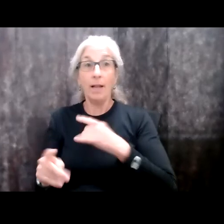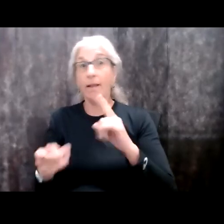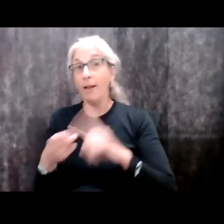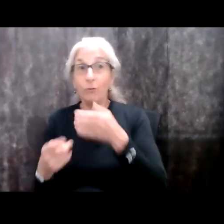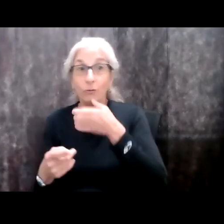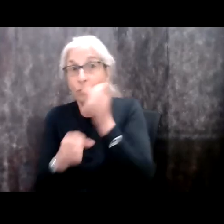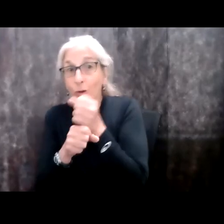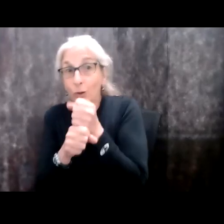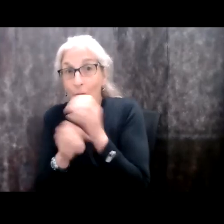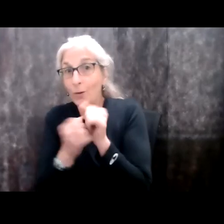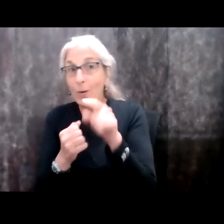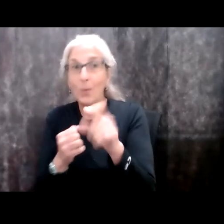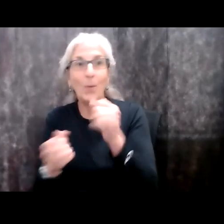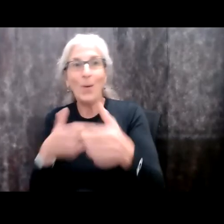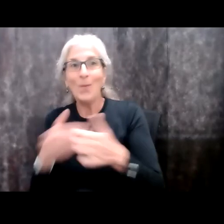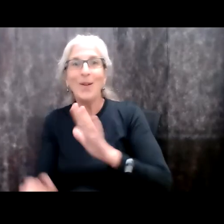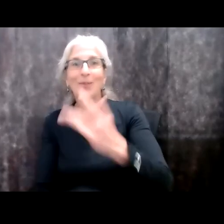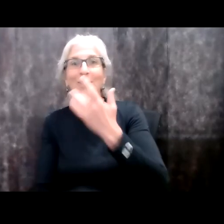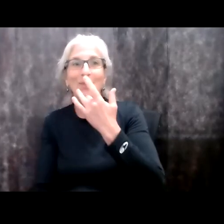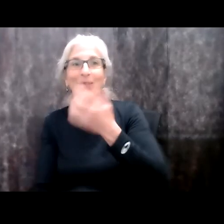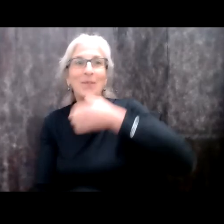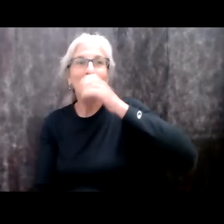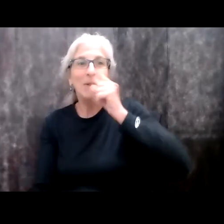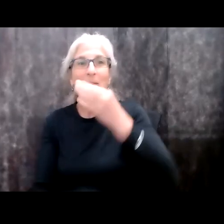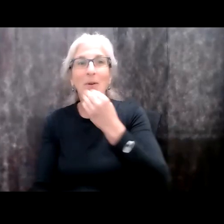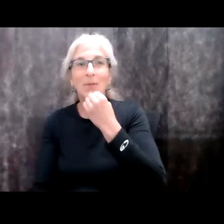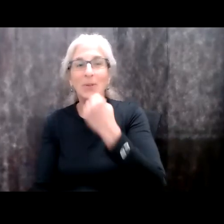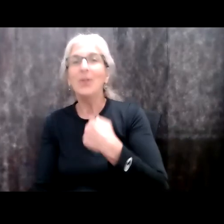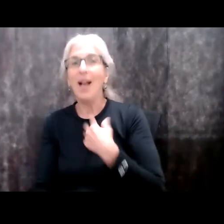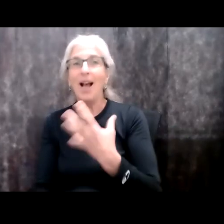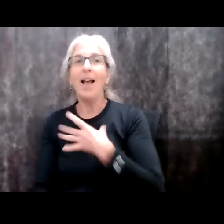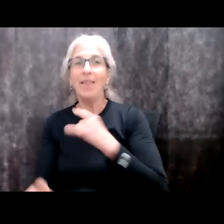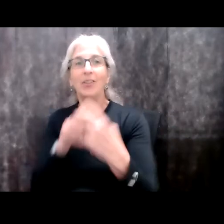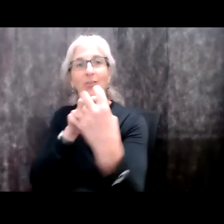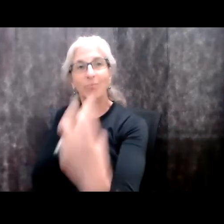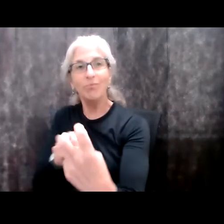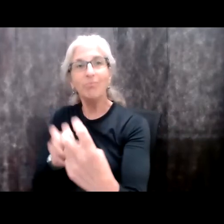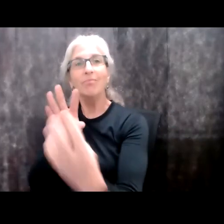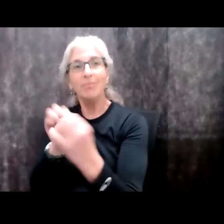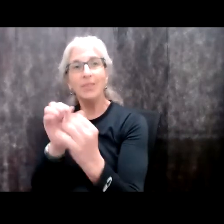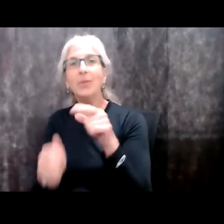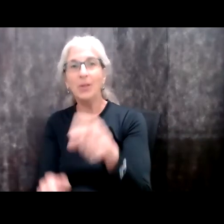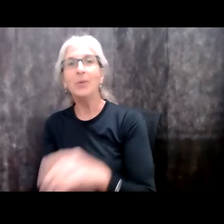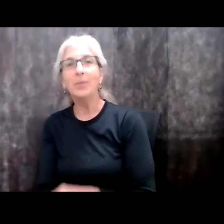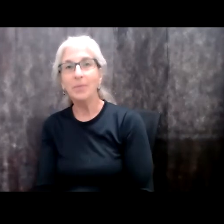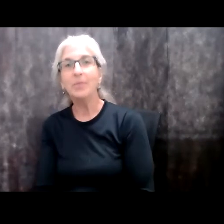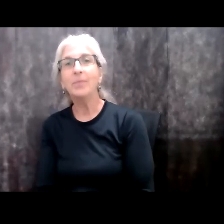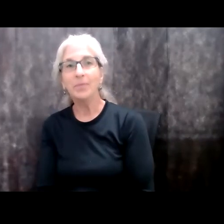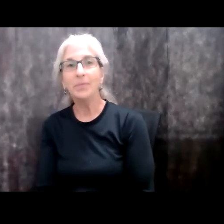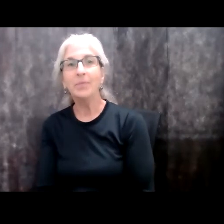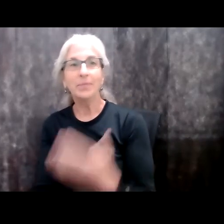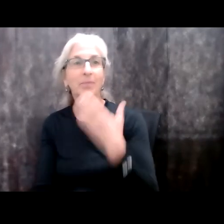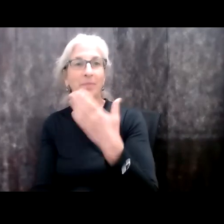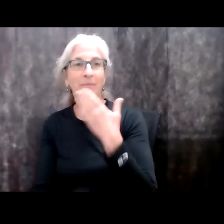is your favorite drink or food. I would love to do that. Please give me the opportunity to do that.